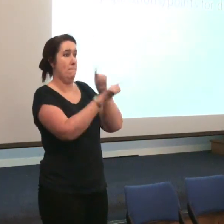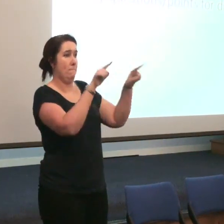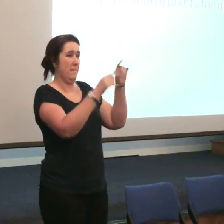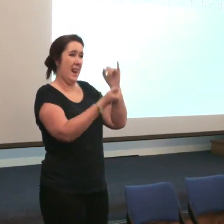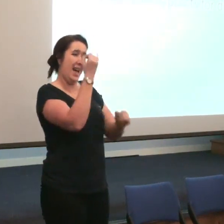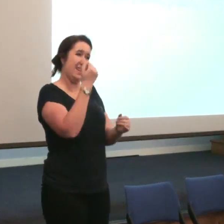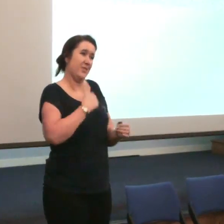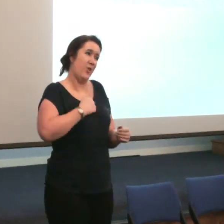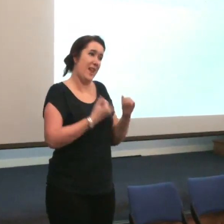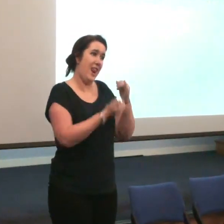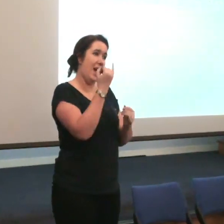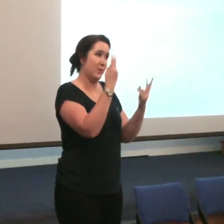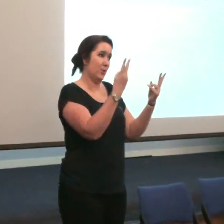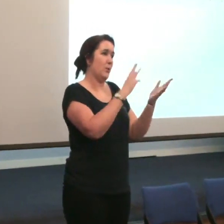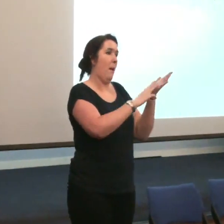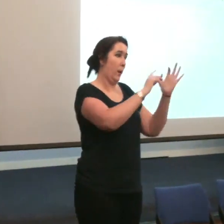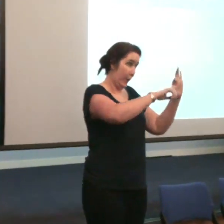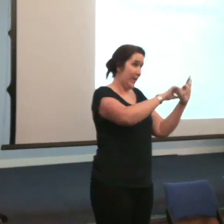I'm trying to have